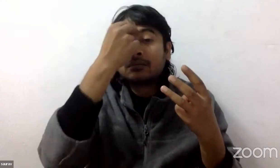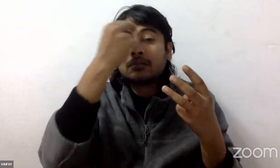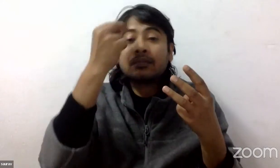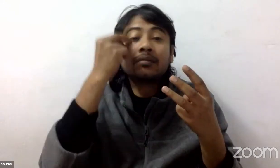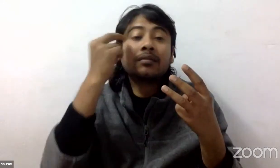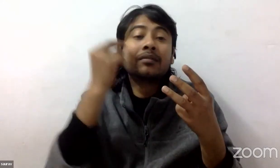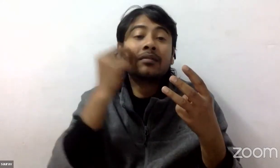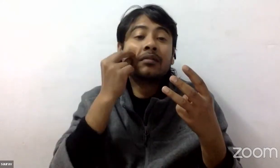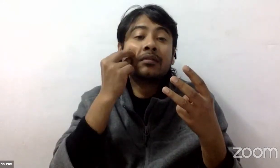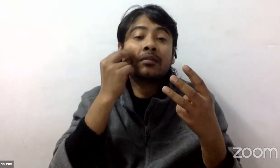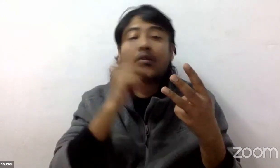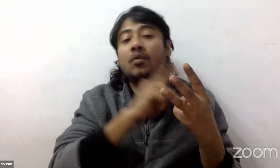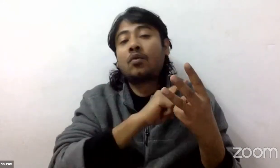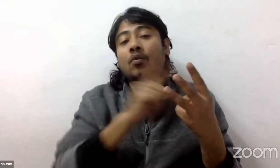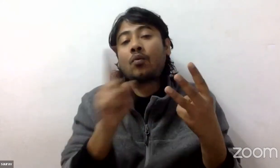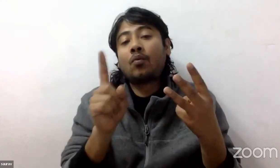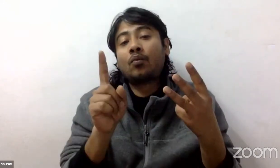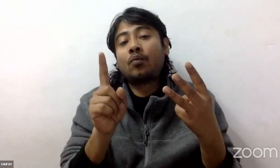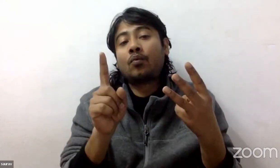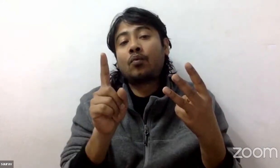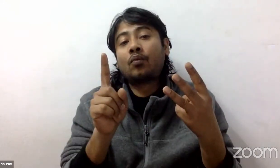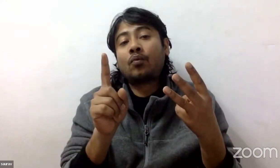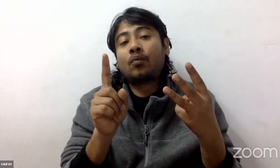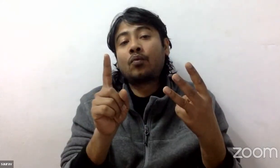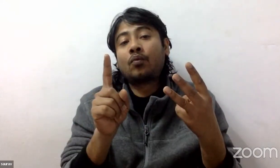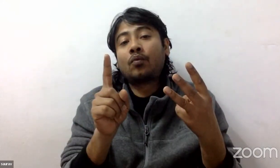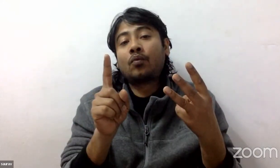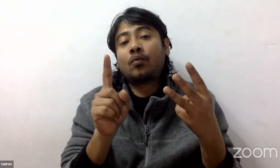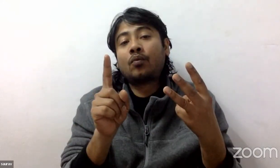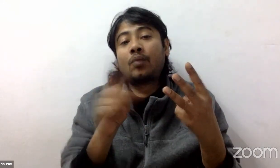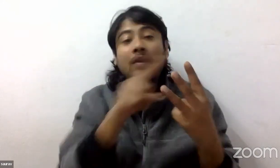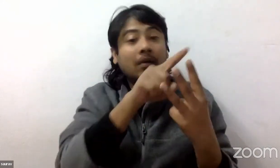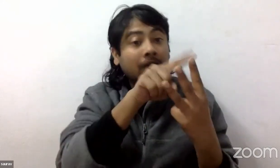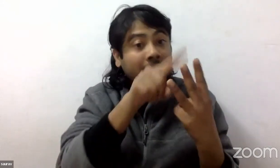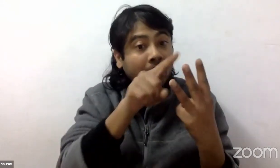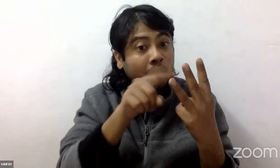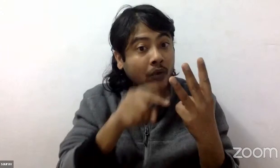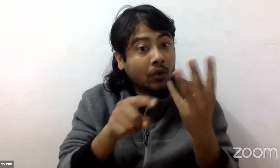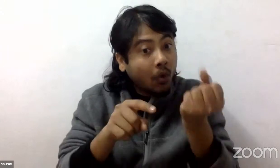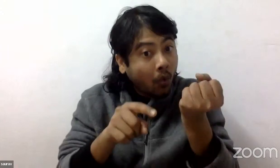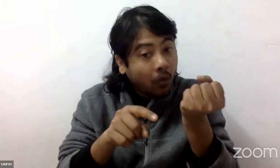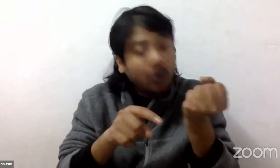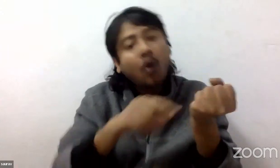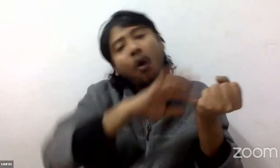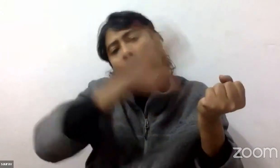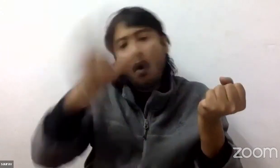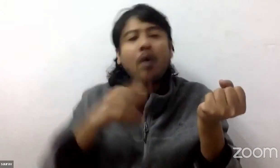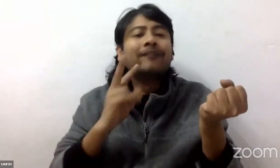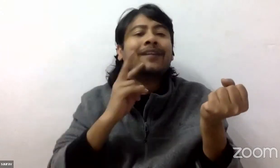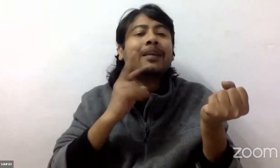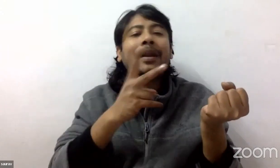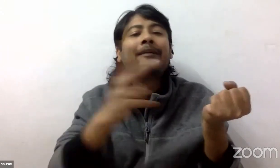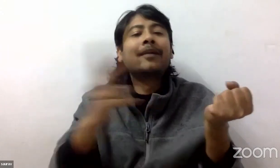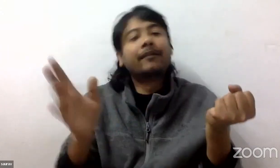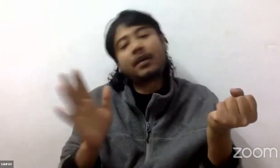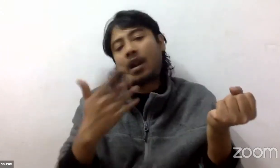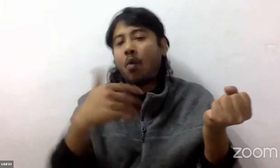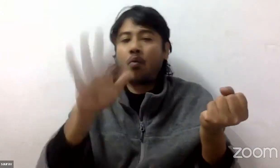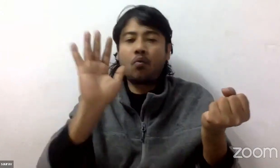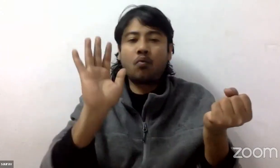to avoid tea and coffee. You can try to have more buttermilk and coconut water. So you should try to